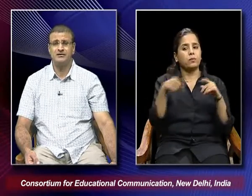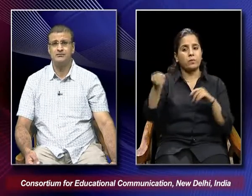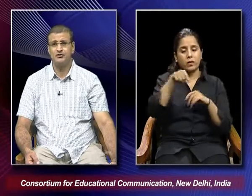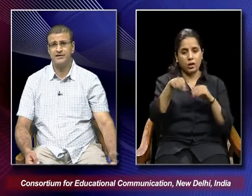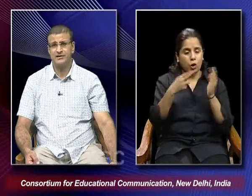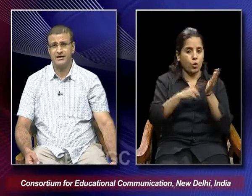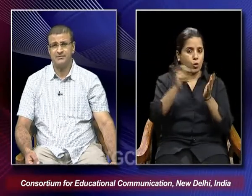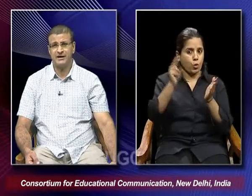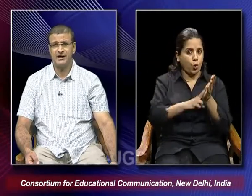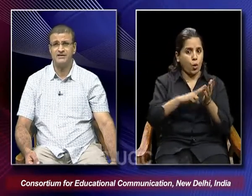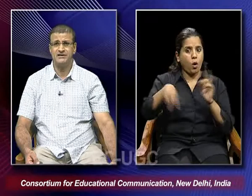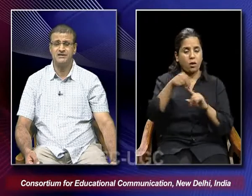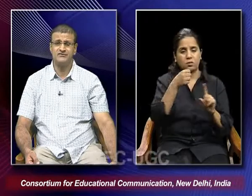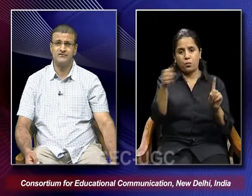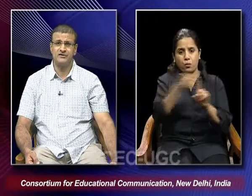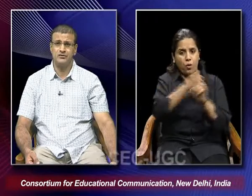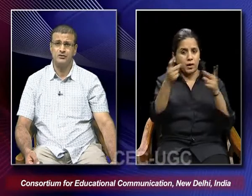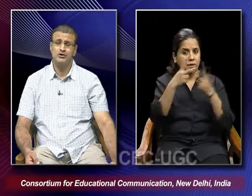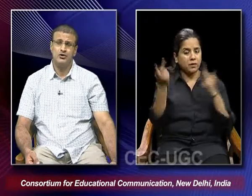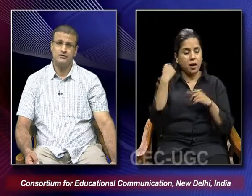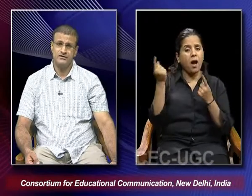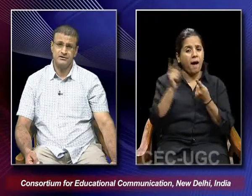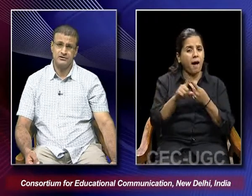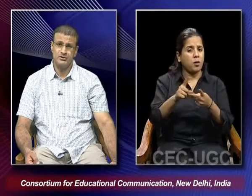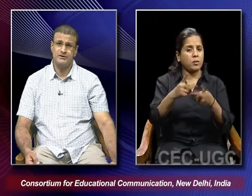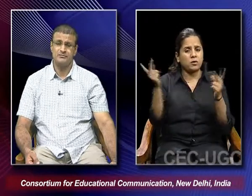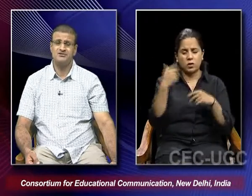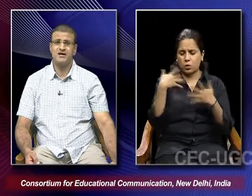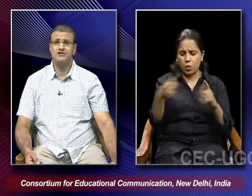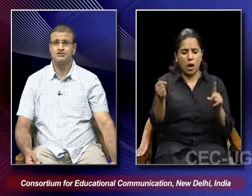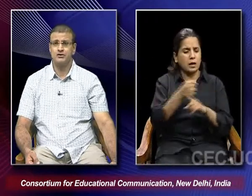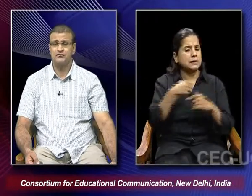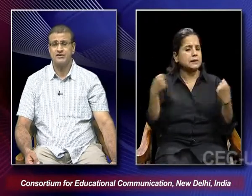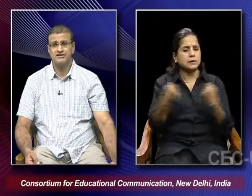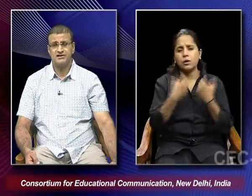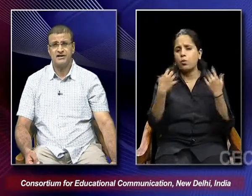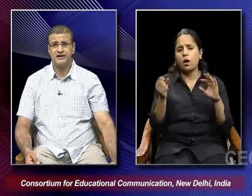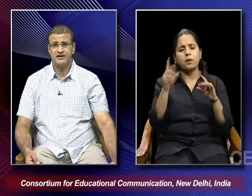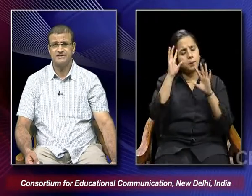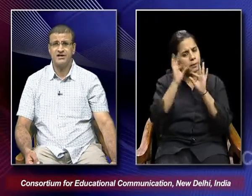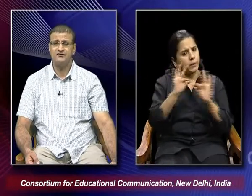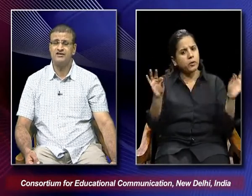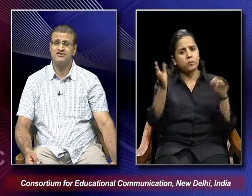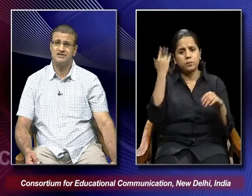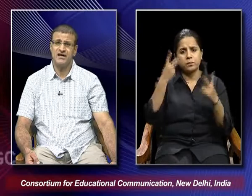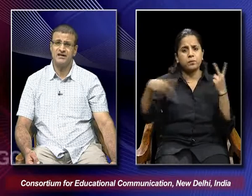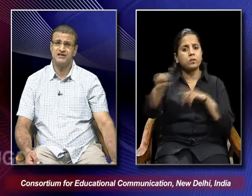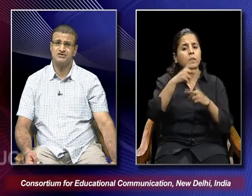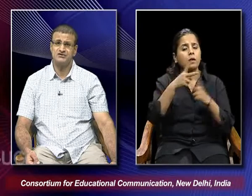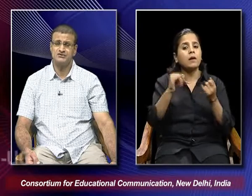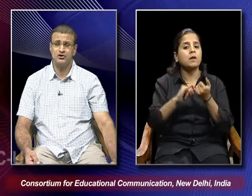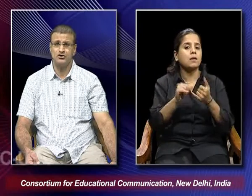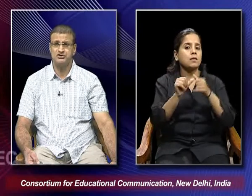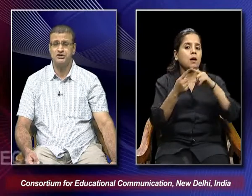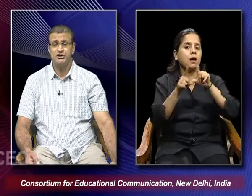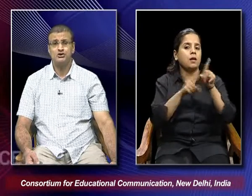non-violent movement led by Gandhi in the framework of the twin mantras of Satya and Ahimsa, various satyagrahas which